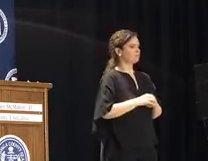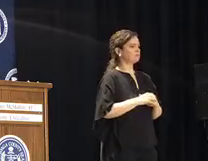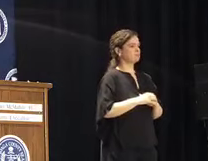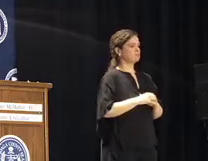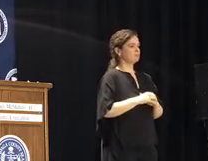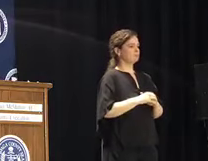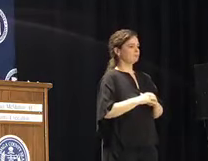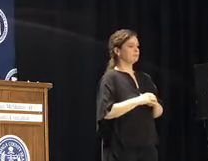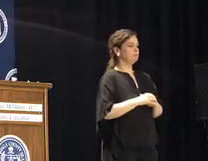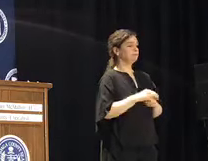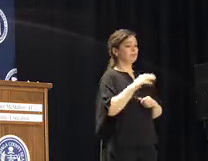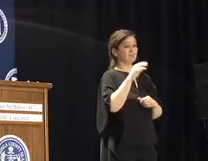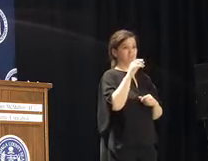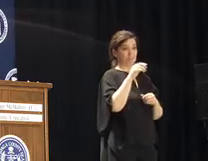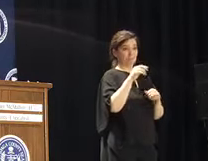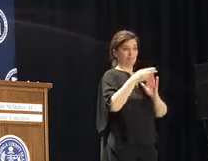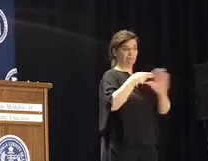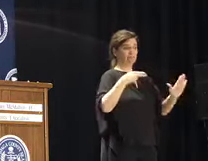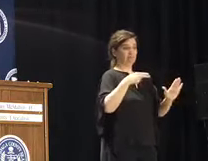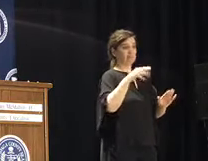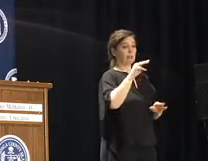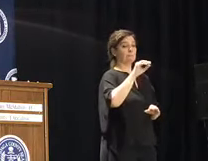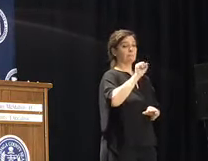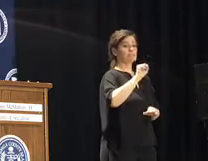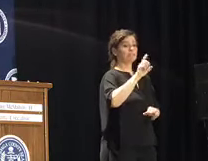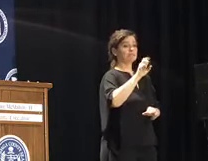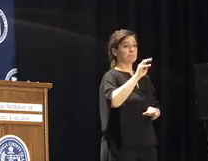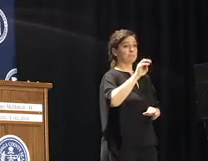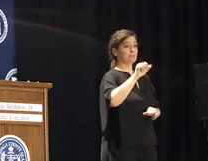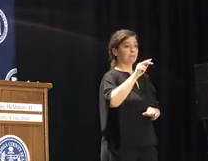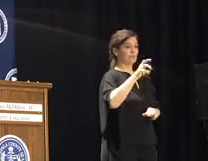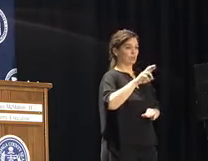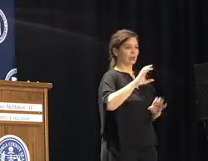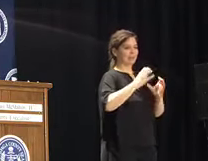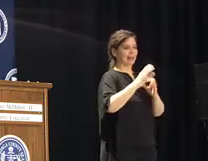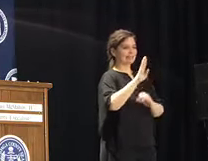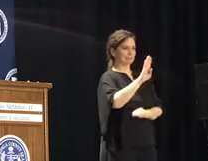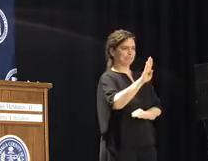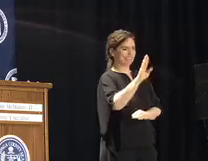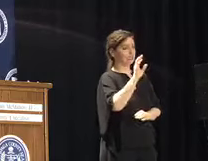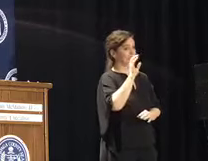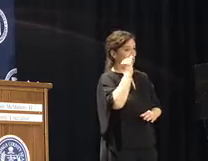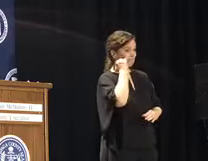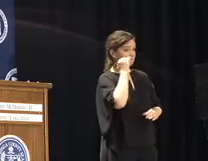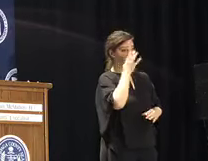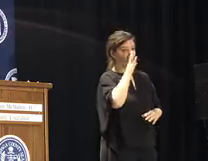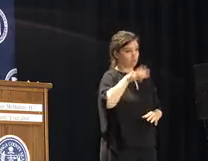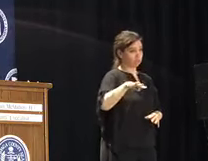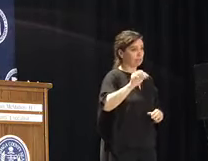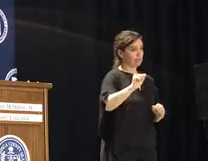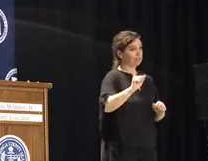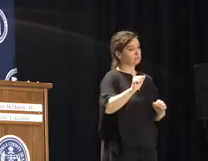right now adopting all of the governor's executive orders, which could make some of